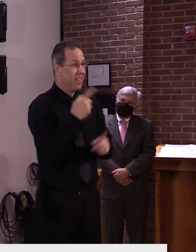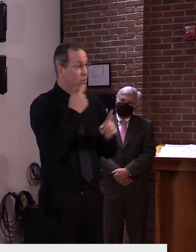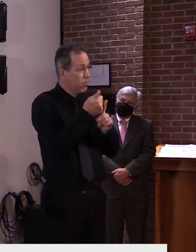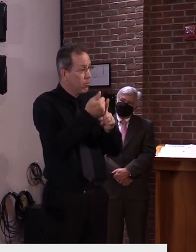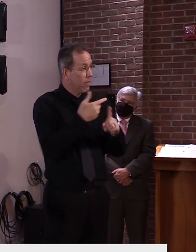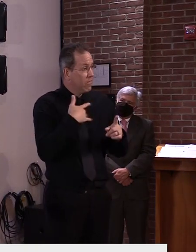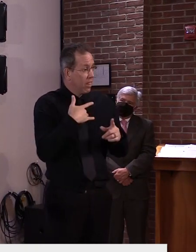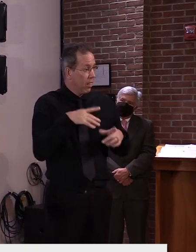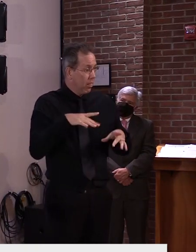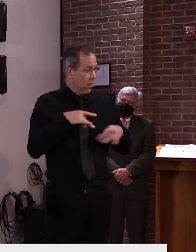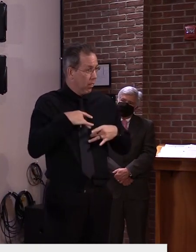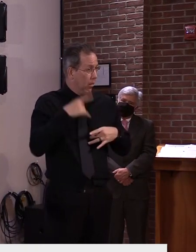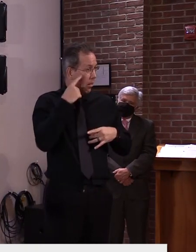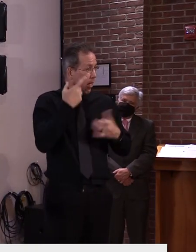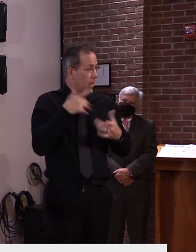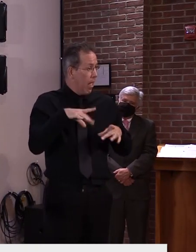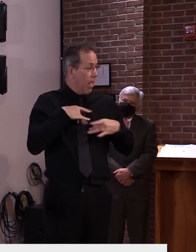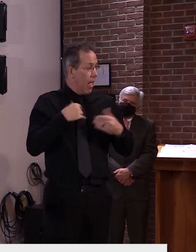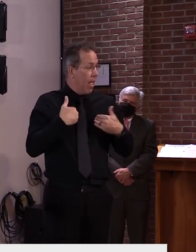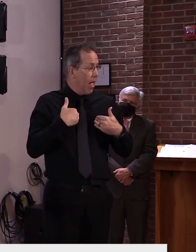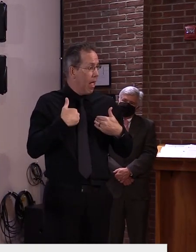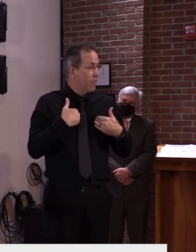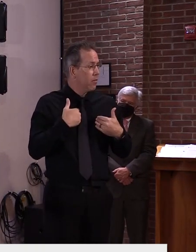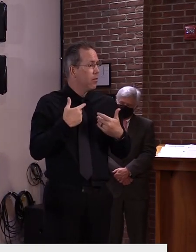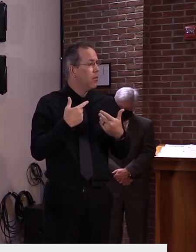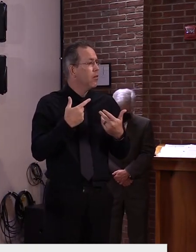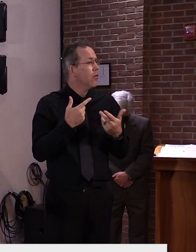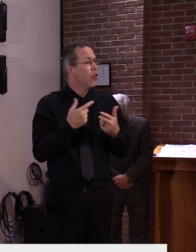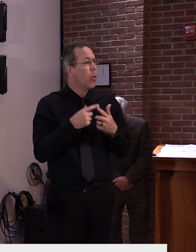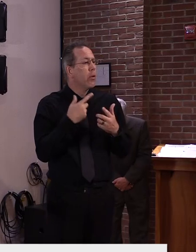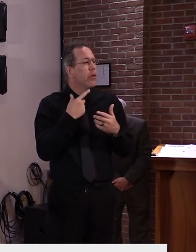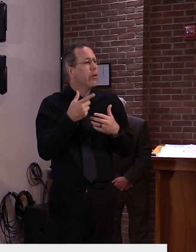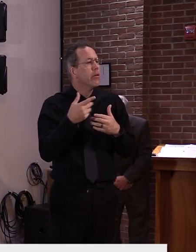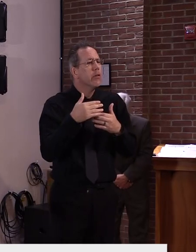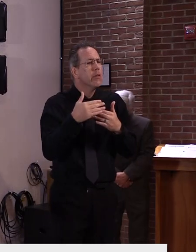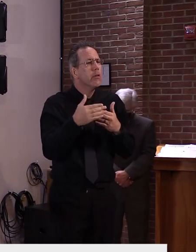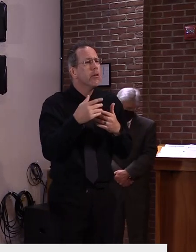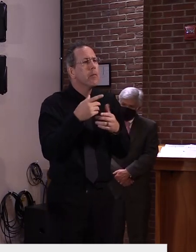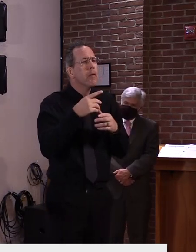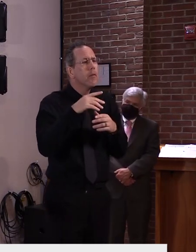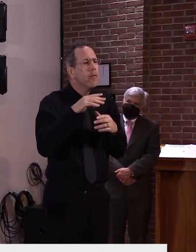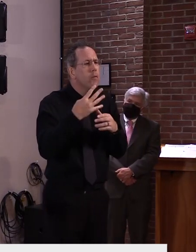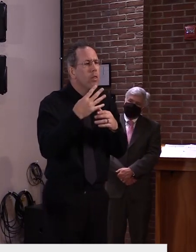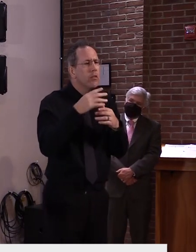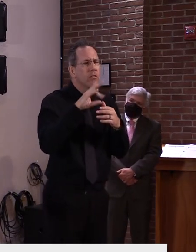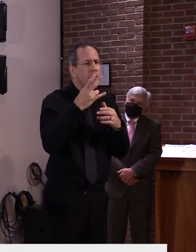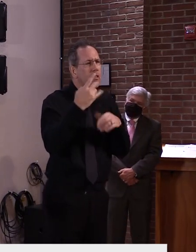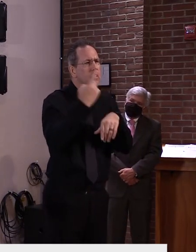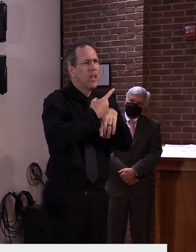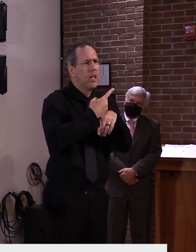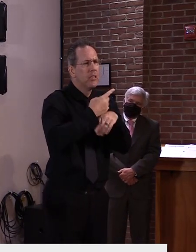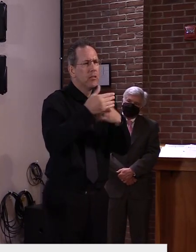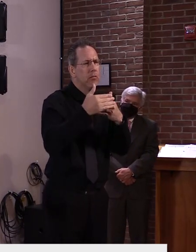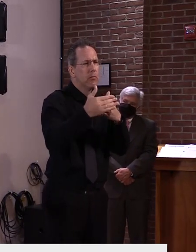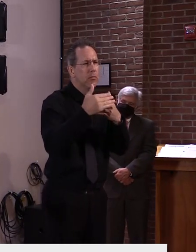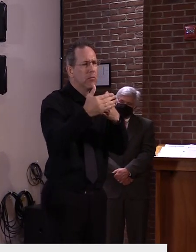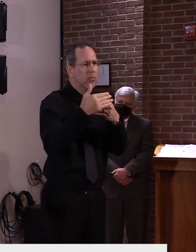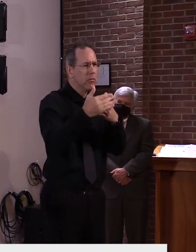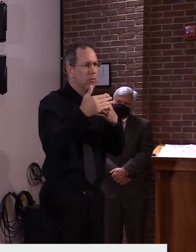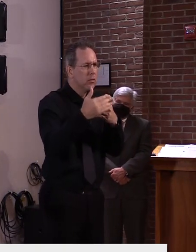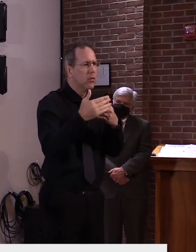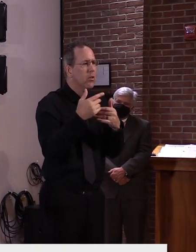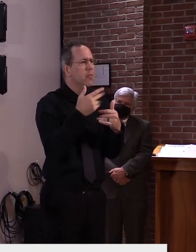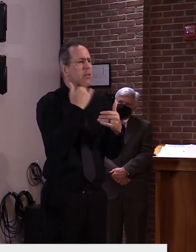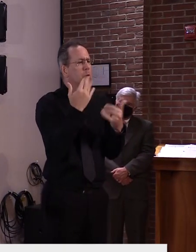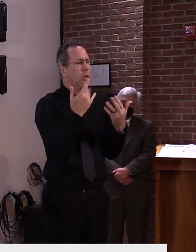probability on day 4 through day 7 or so. So we're generally recommending people get a test on the 7th day